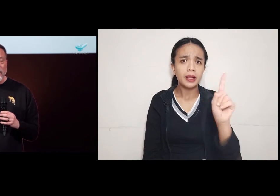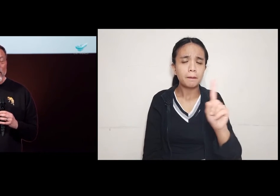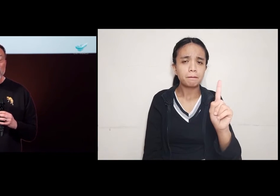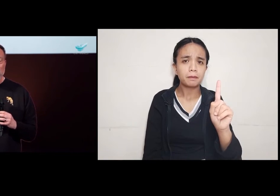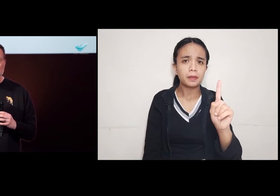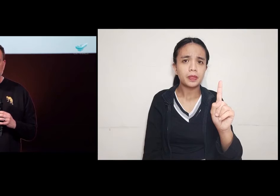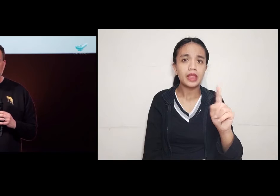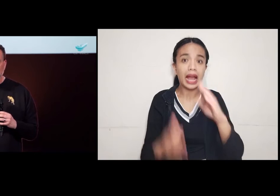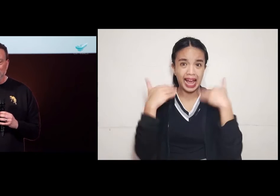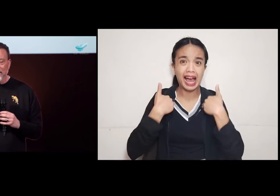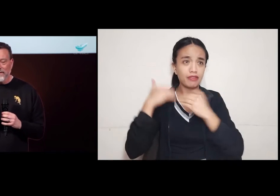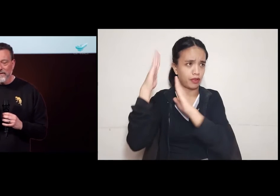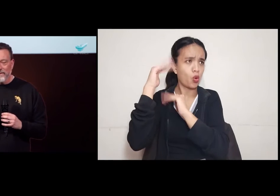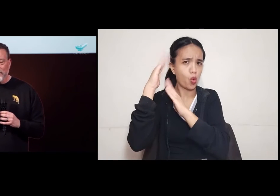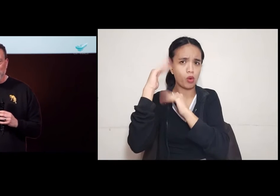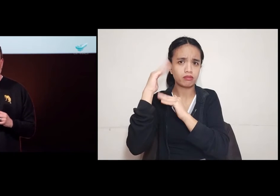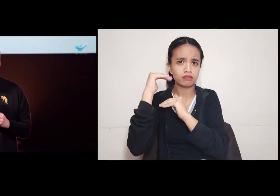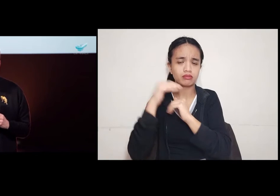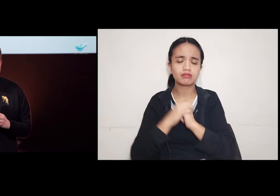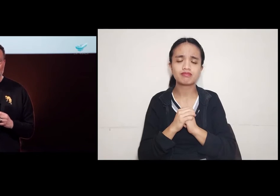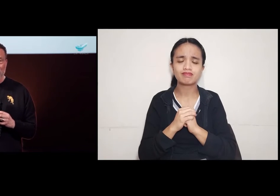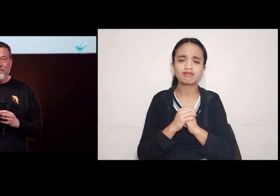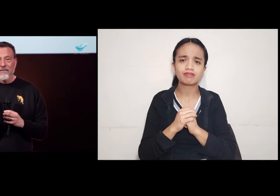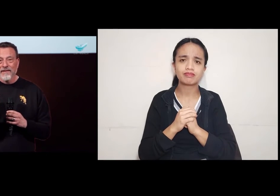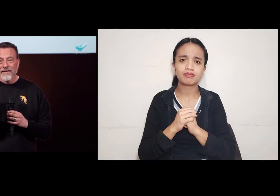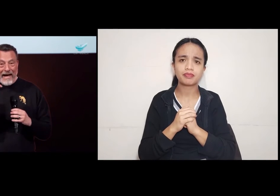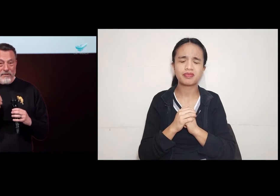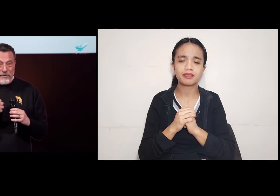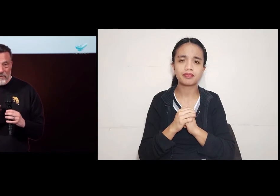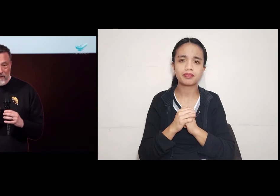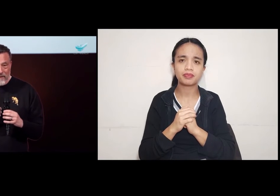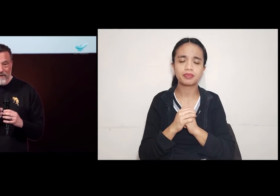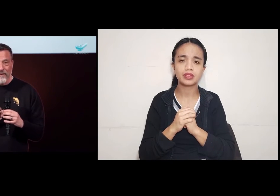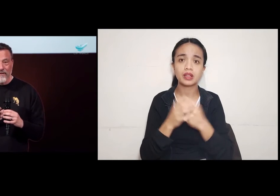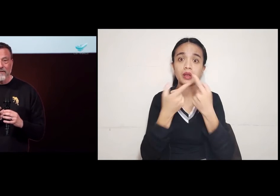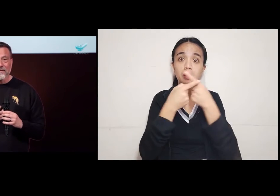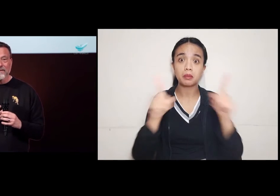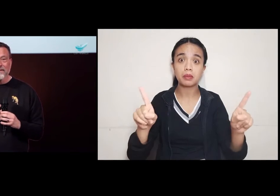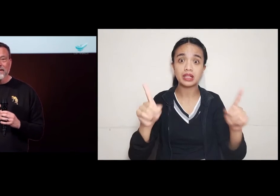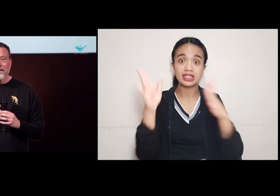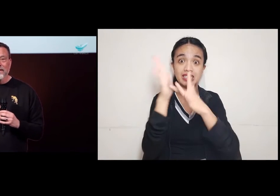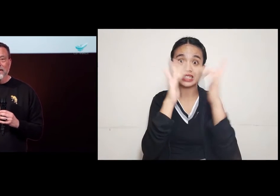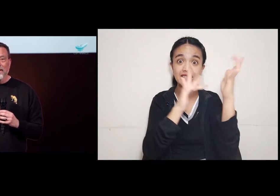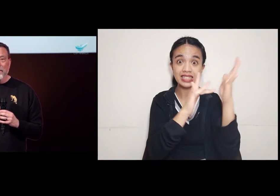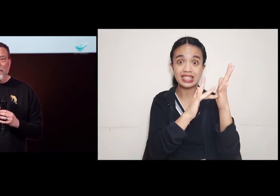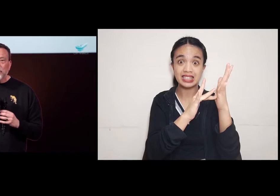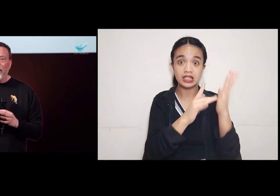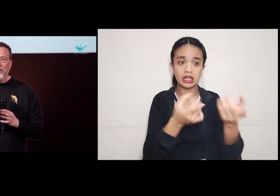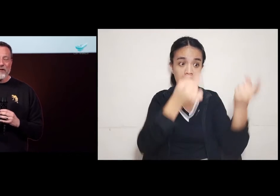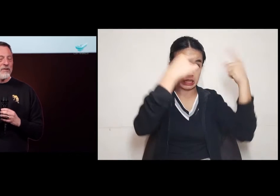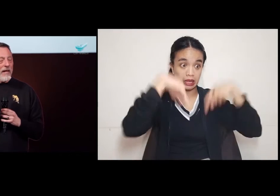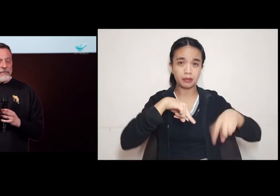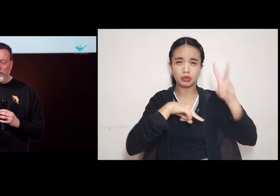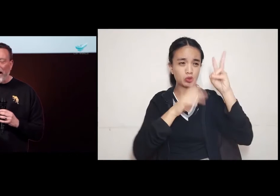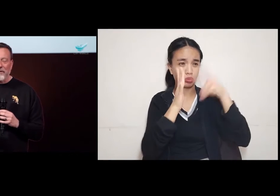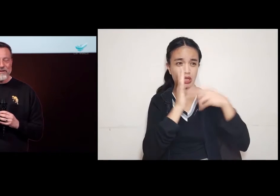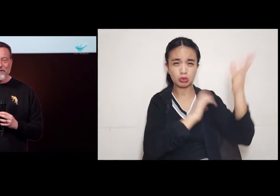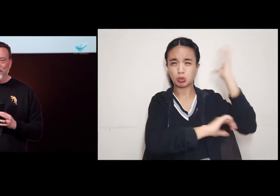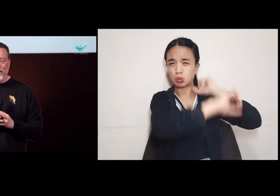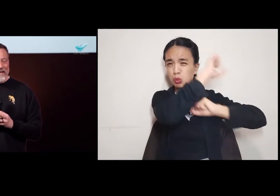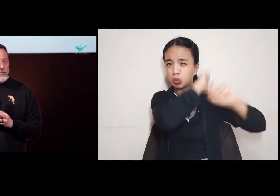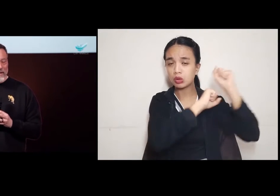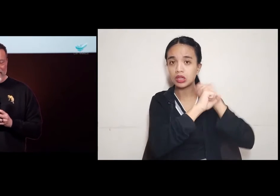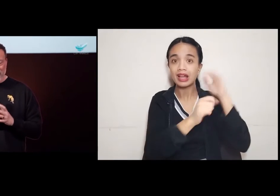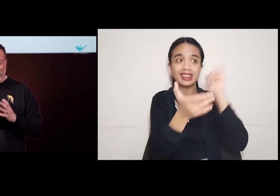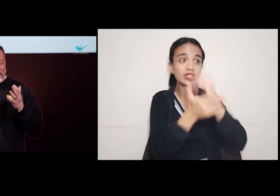that you hope is out there can actually be in here. That's why Jesus came 2,000